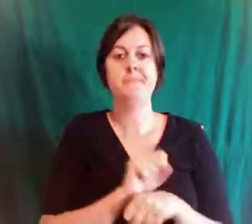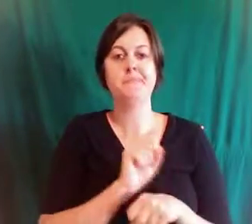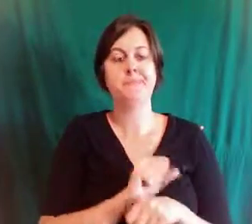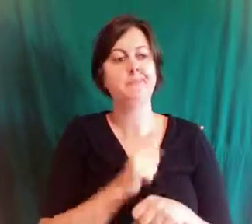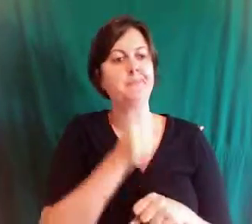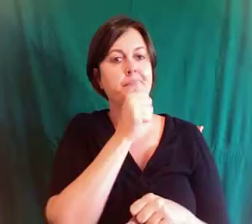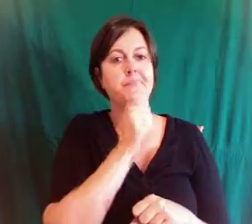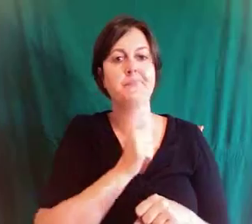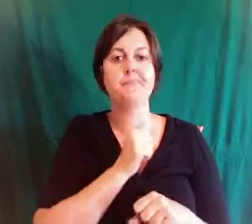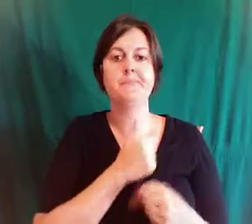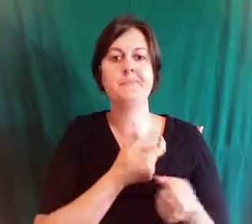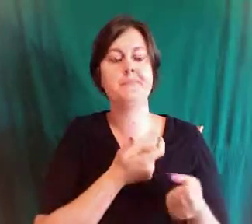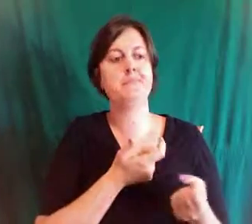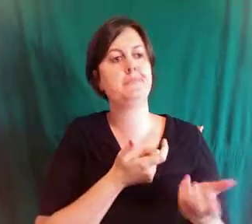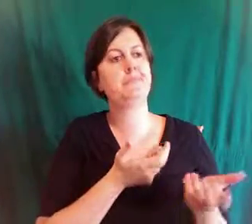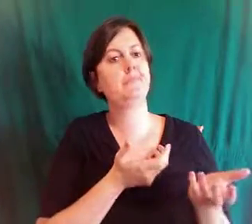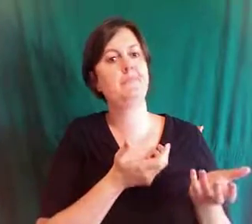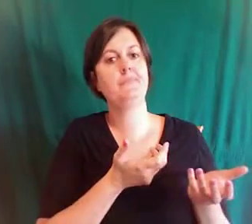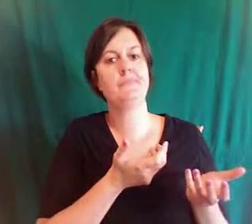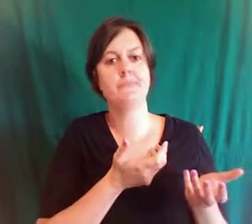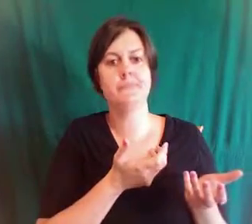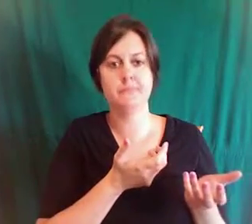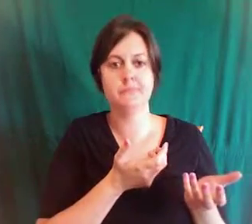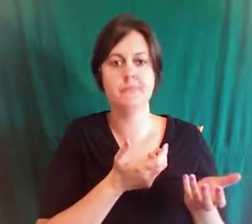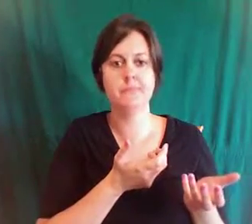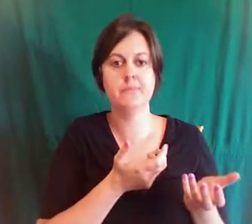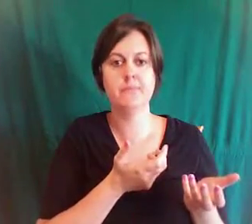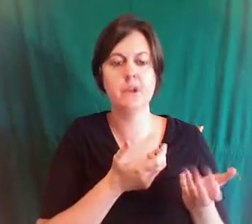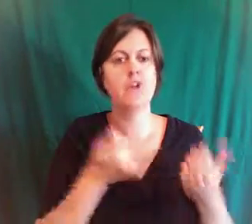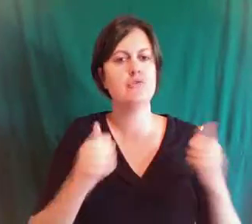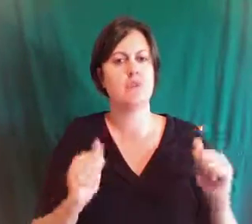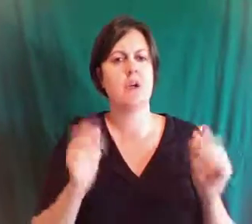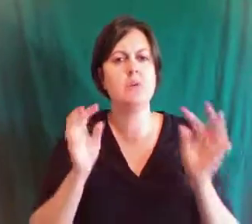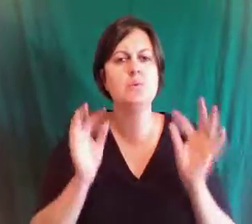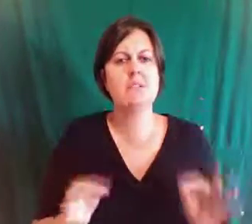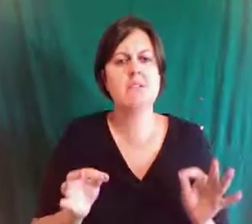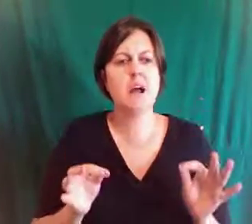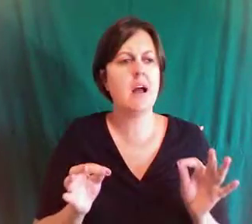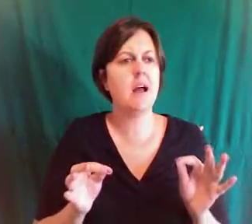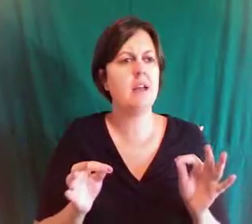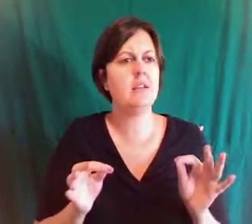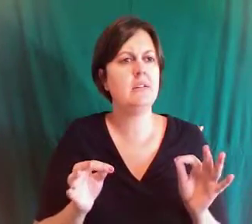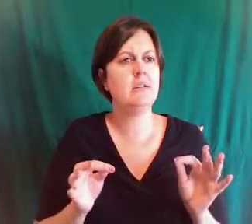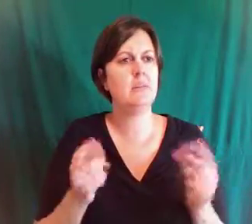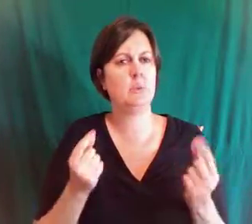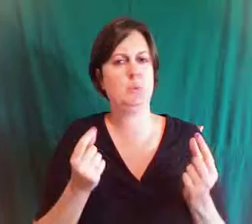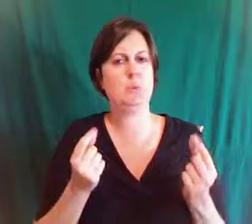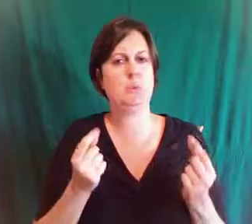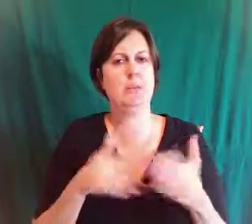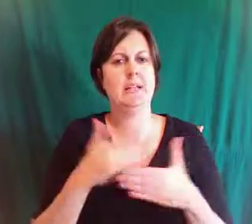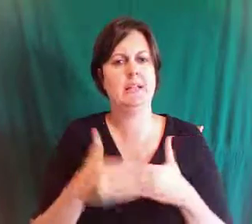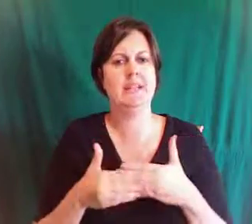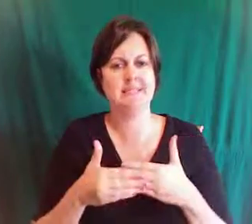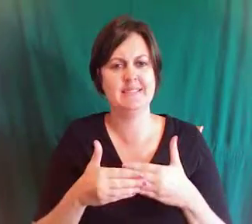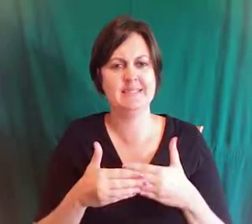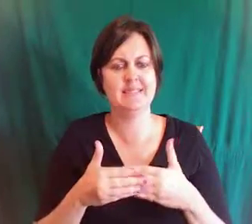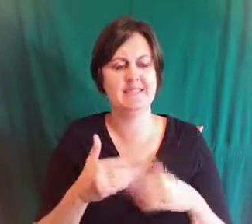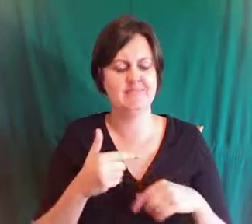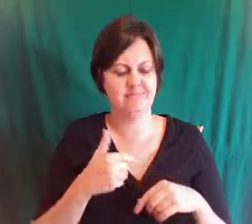and you're trying to make this decision based on you discovered that you do